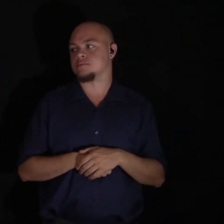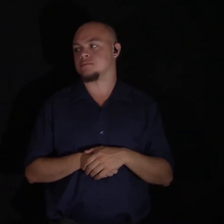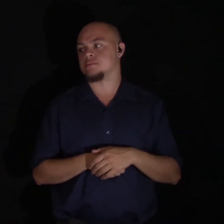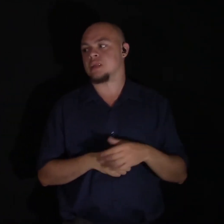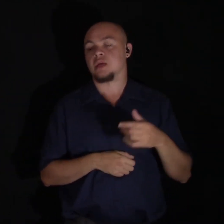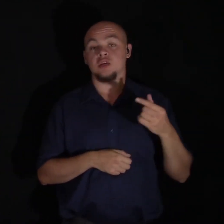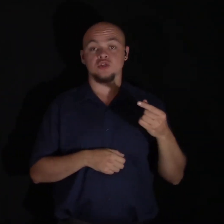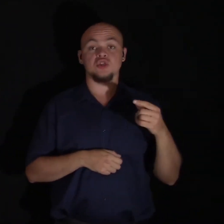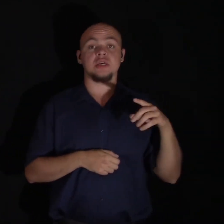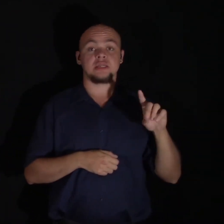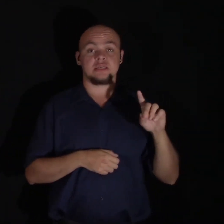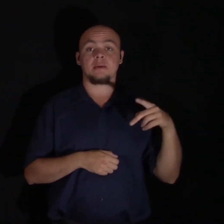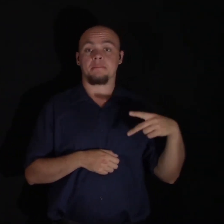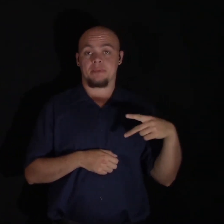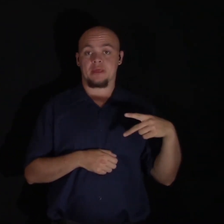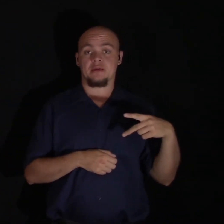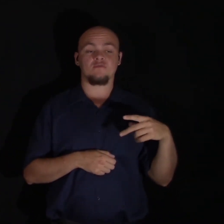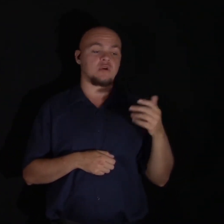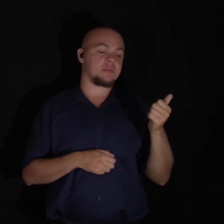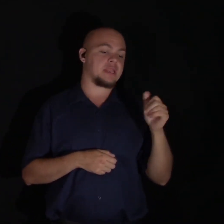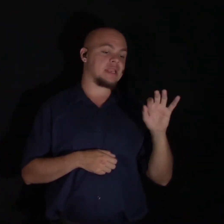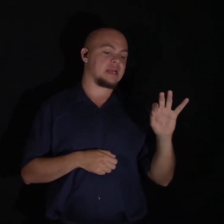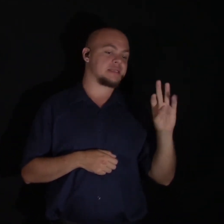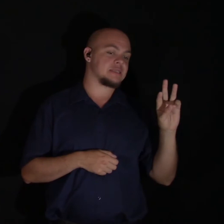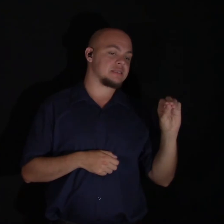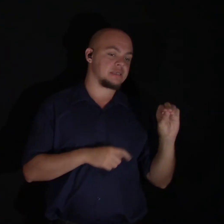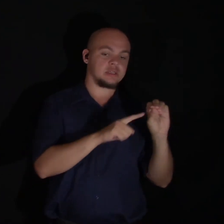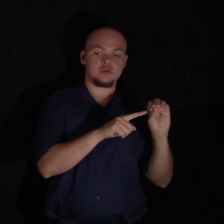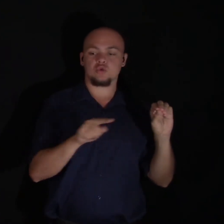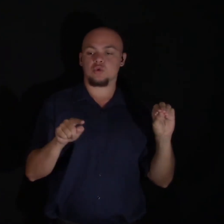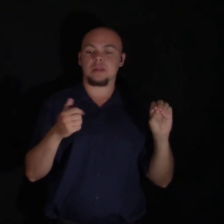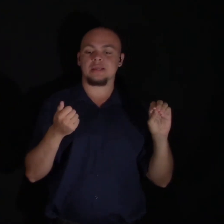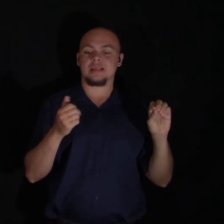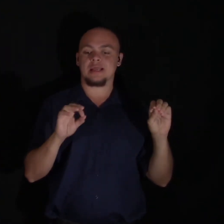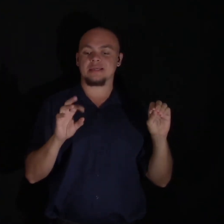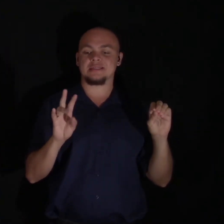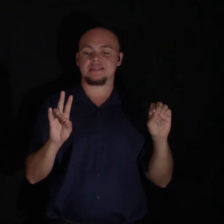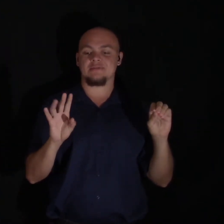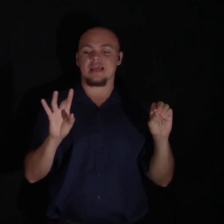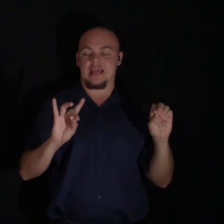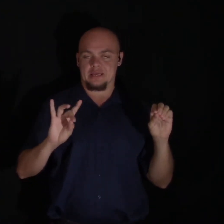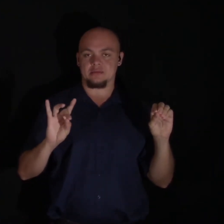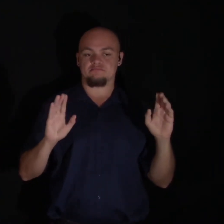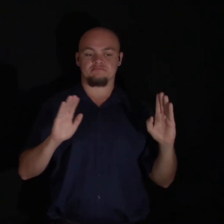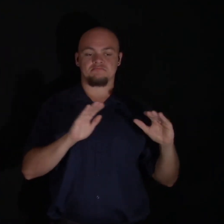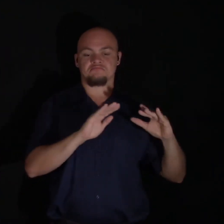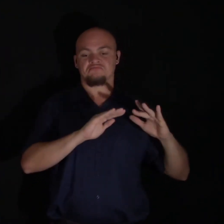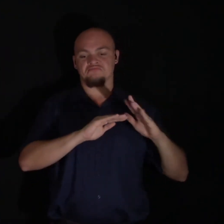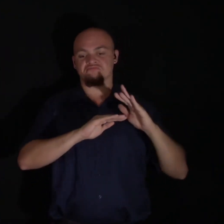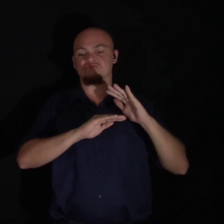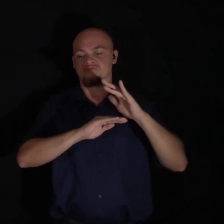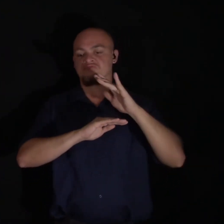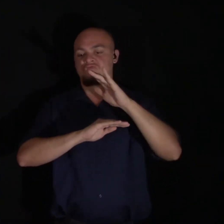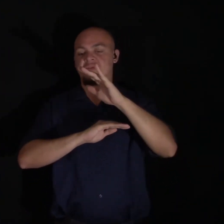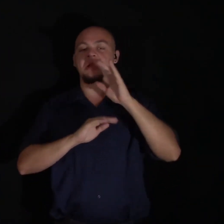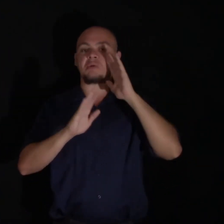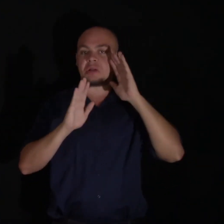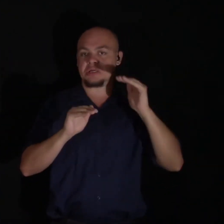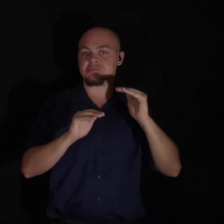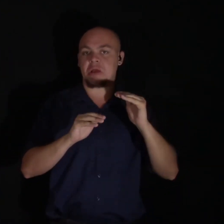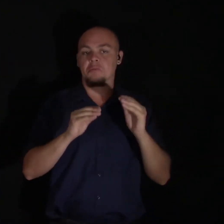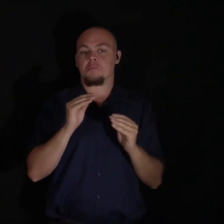GDP of Afghanistan per capita between 1960 and 1978. And as you can see, there's a steady kind of upward trend that you would expect of any